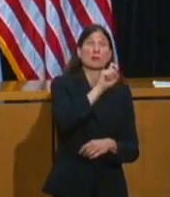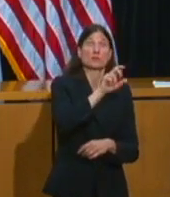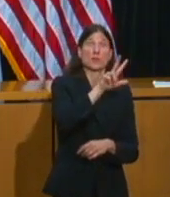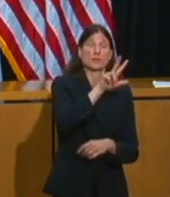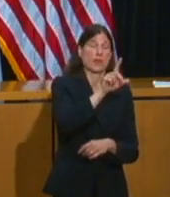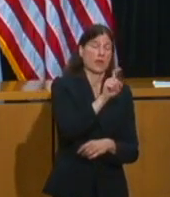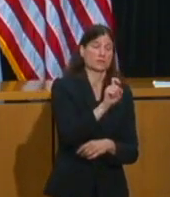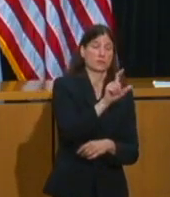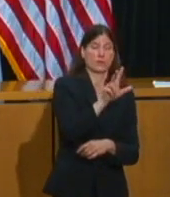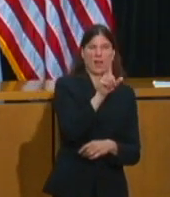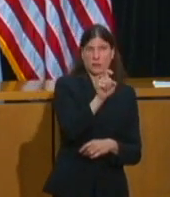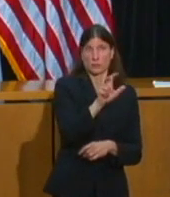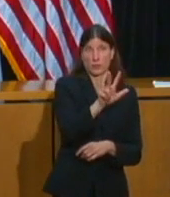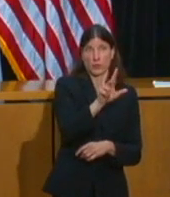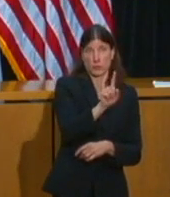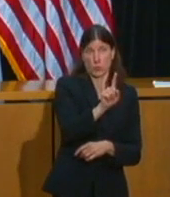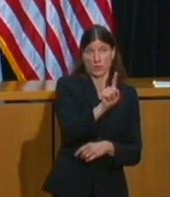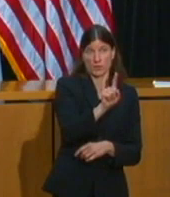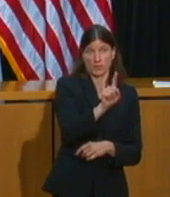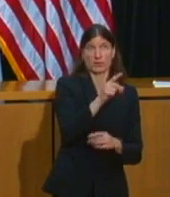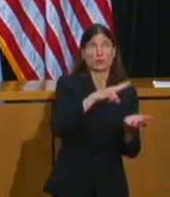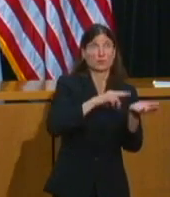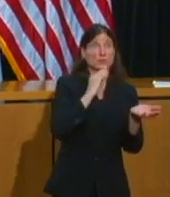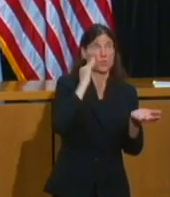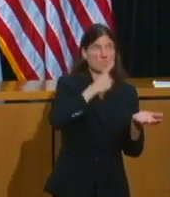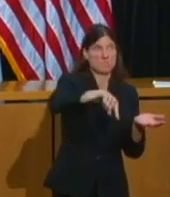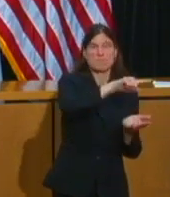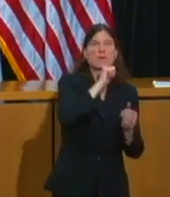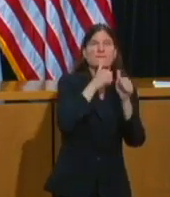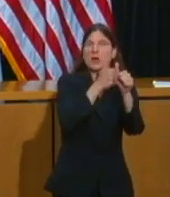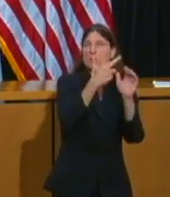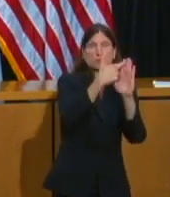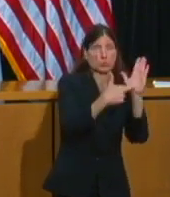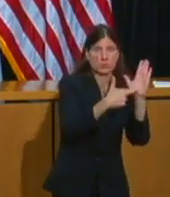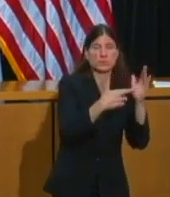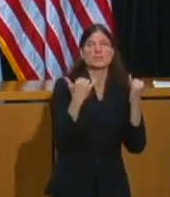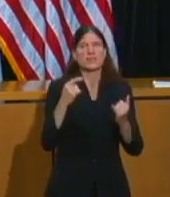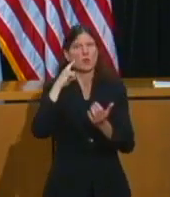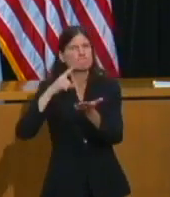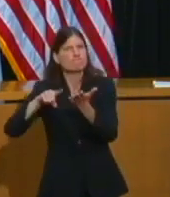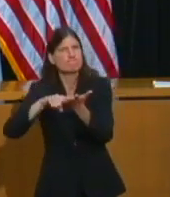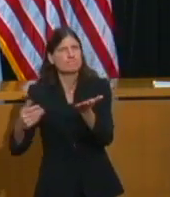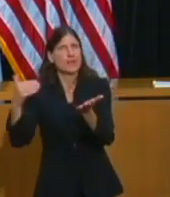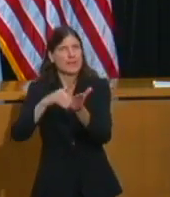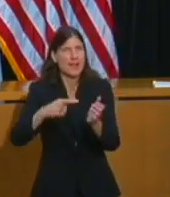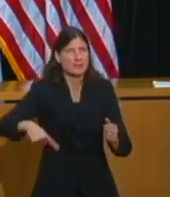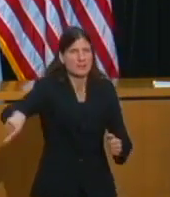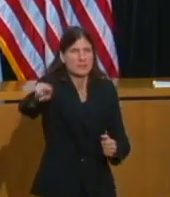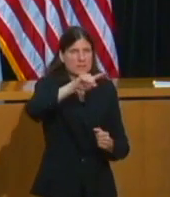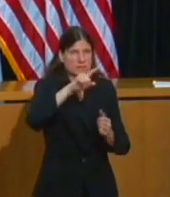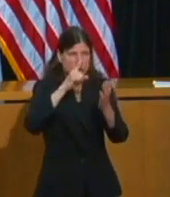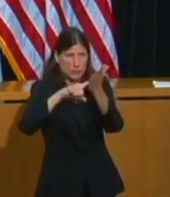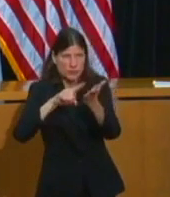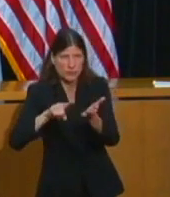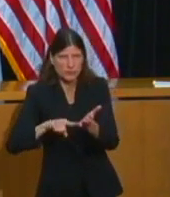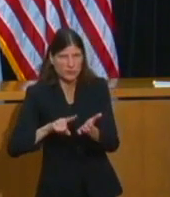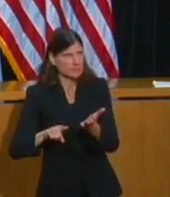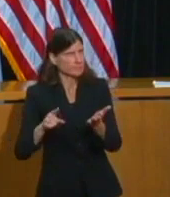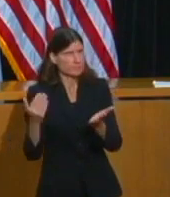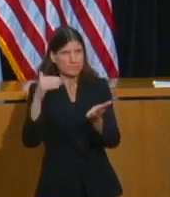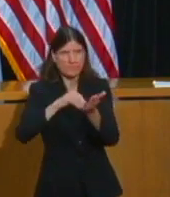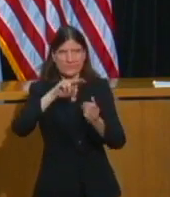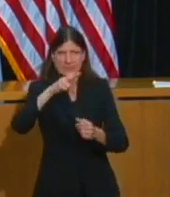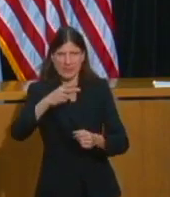infection control tags and or have been identified as chronic low quality, low occupancy, plus a few randomly